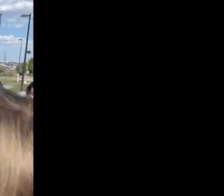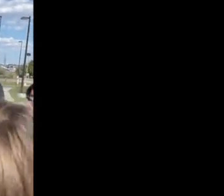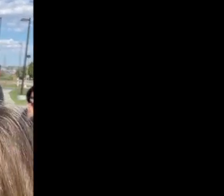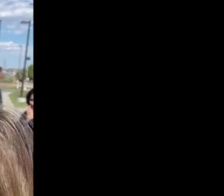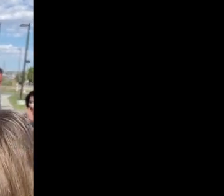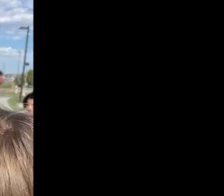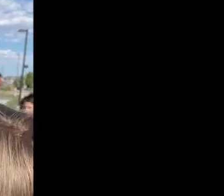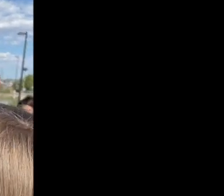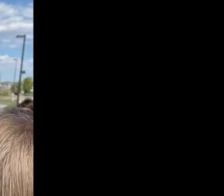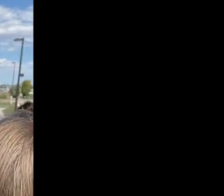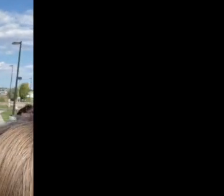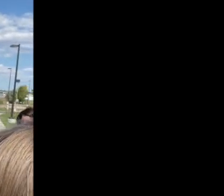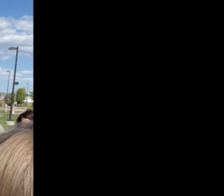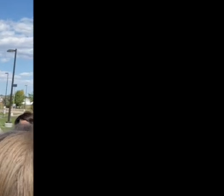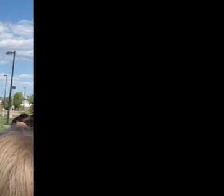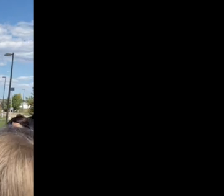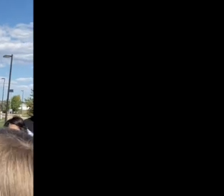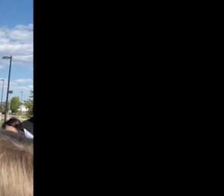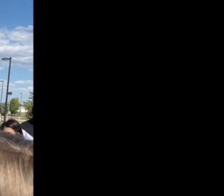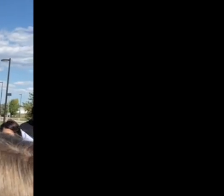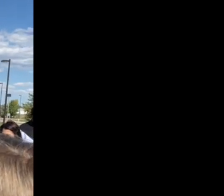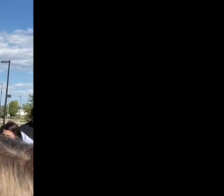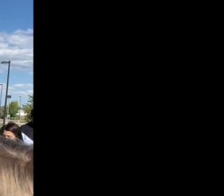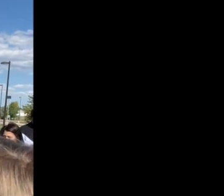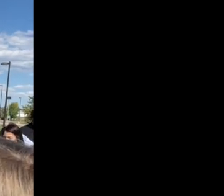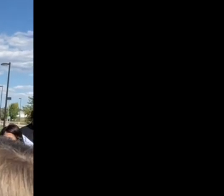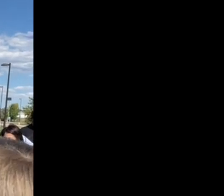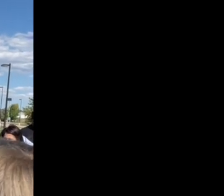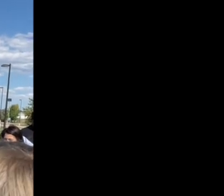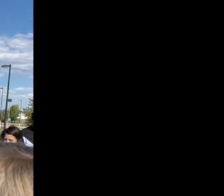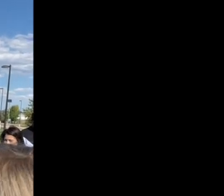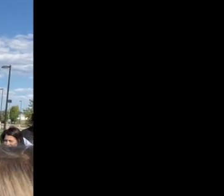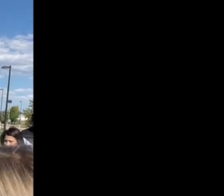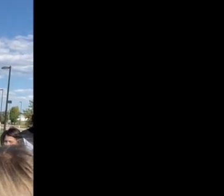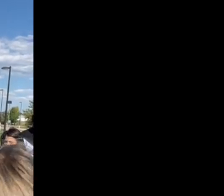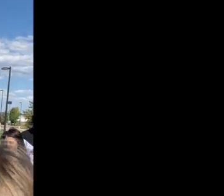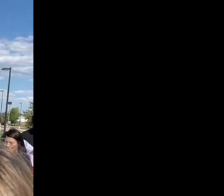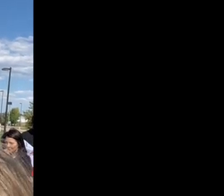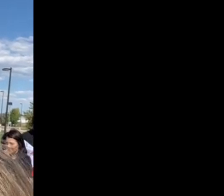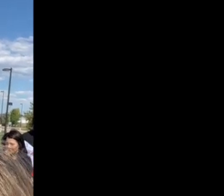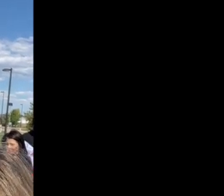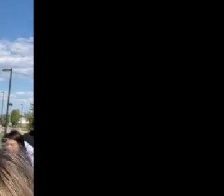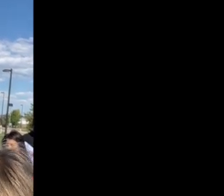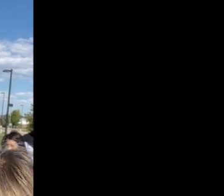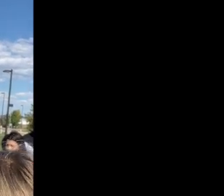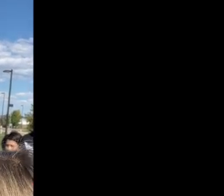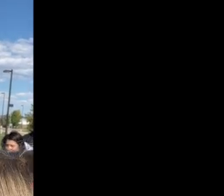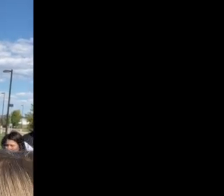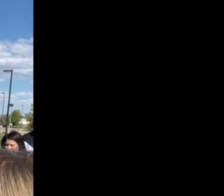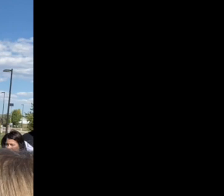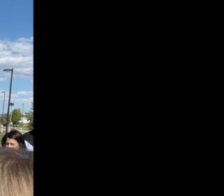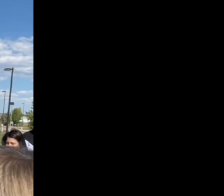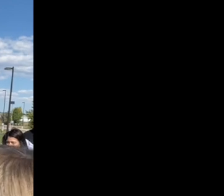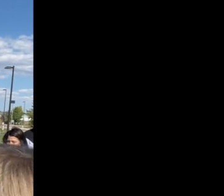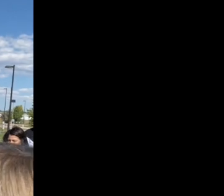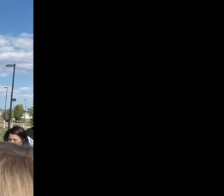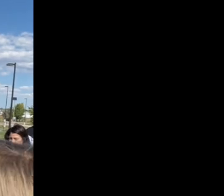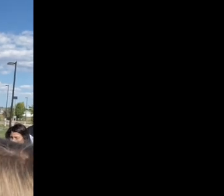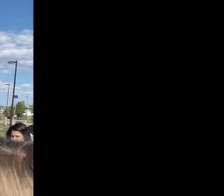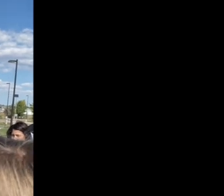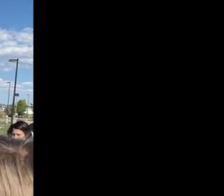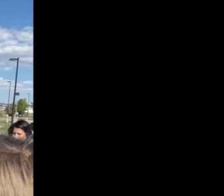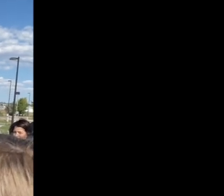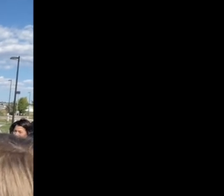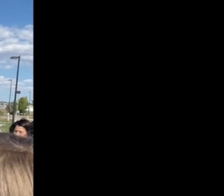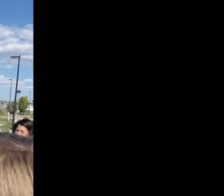Anyone got a cup? All right, Junior, we now just baptize say, you. Lord. We now Ready? Baptize you in the name of the Father, and nope. the Son, you say just and fine. The Holy Spirit. Ready?